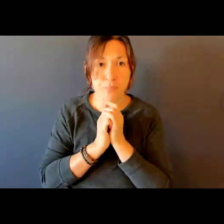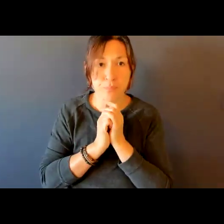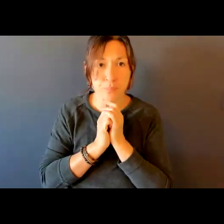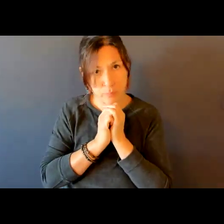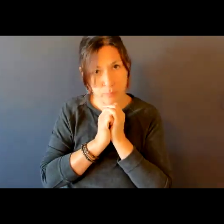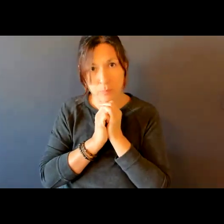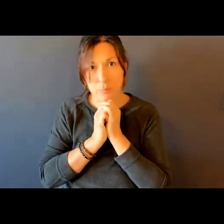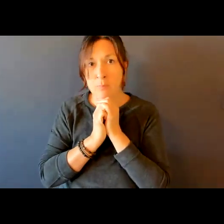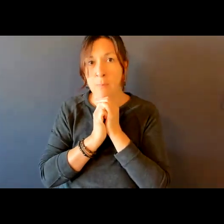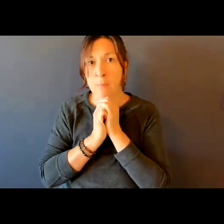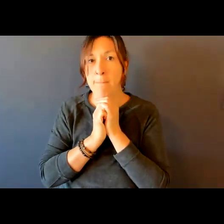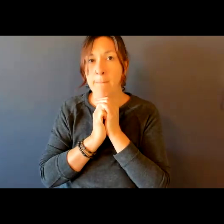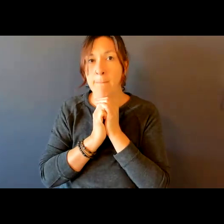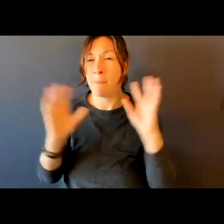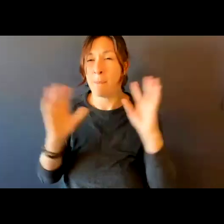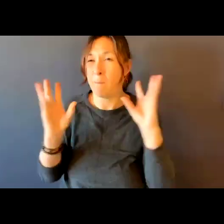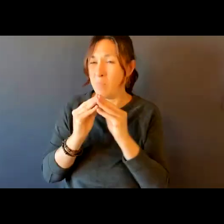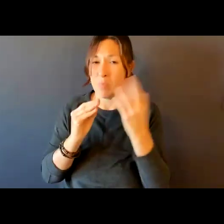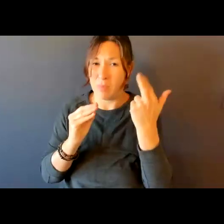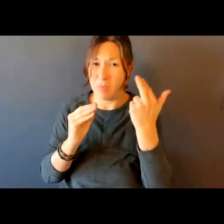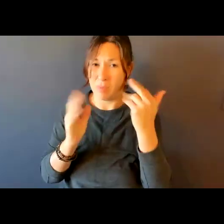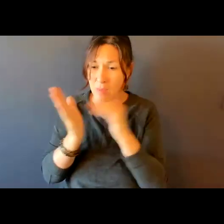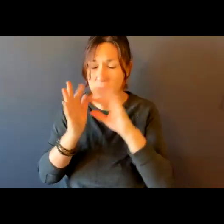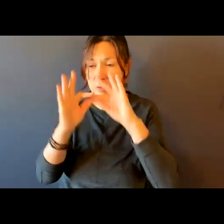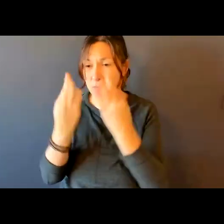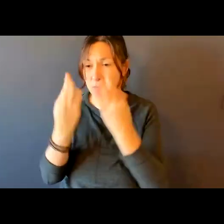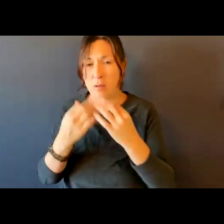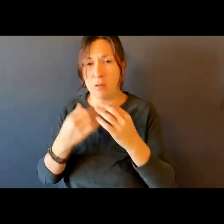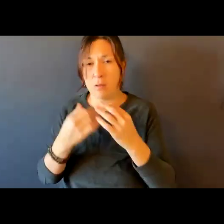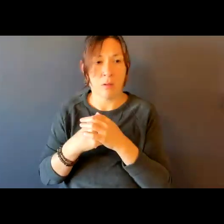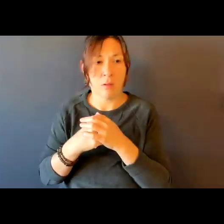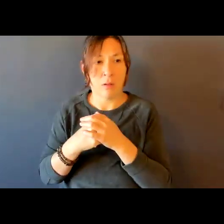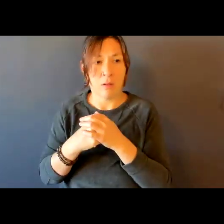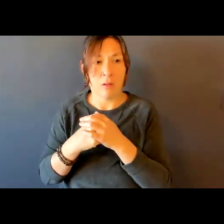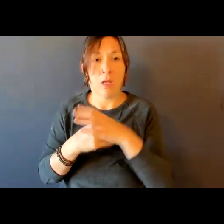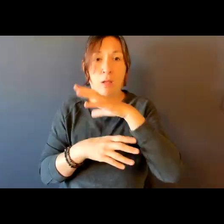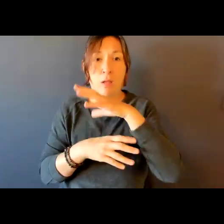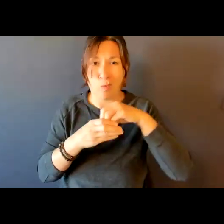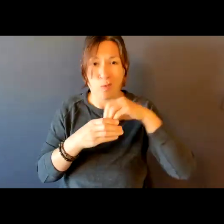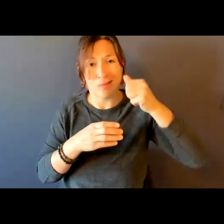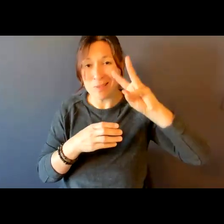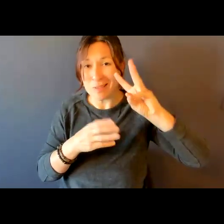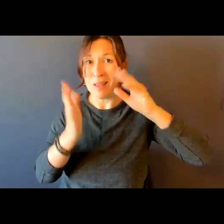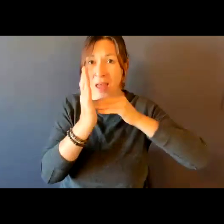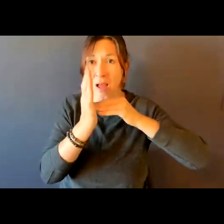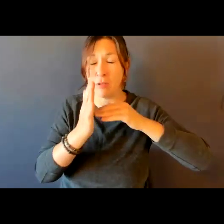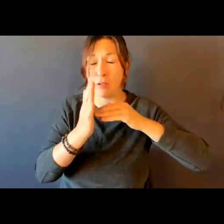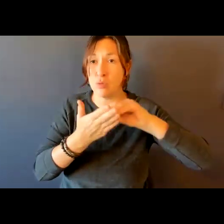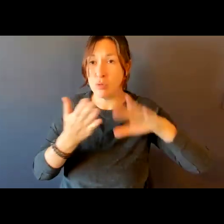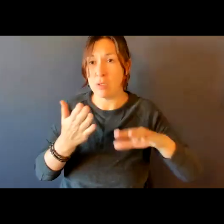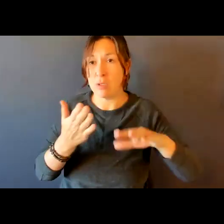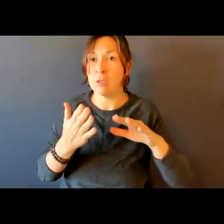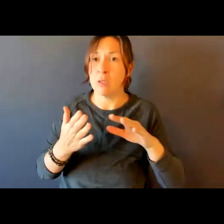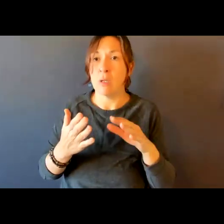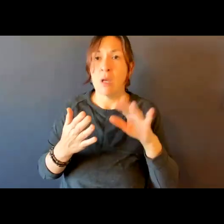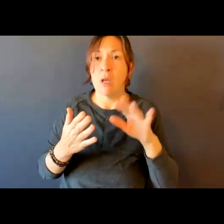Nearly 13,000 families, representing more than 16,000 students, or 75% of our bus